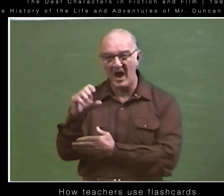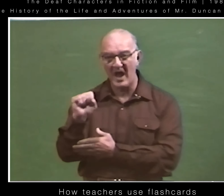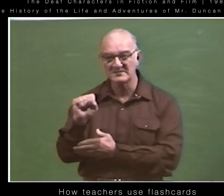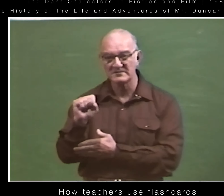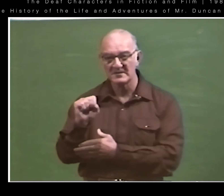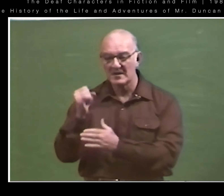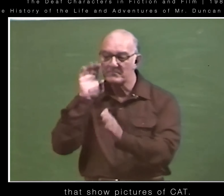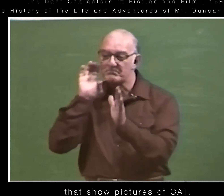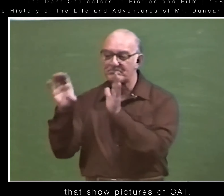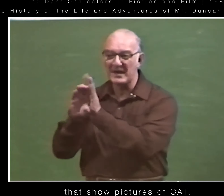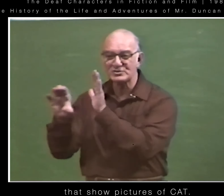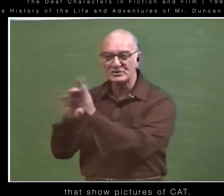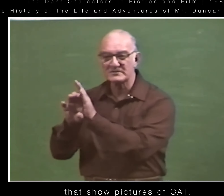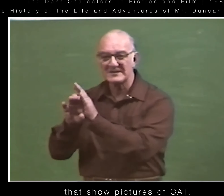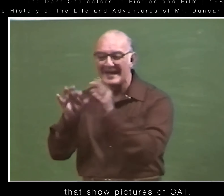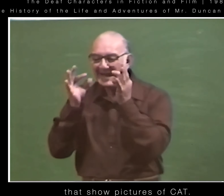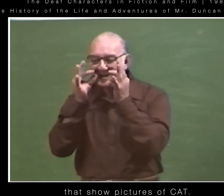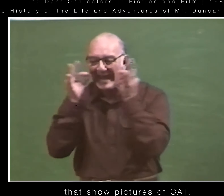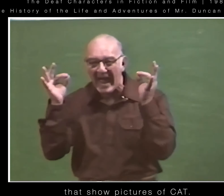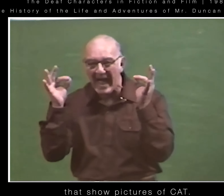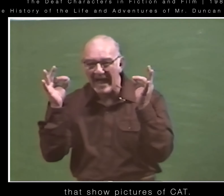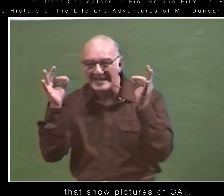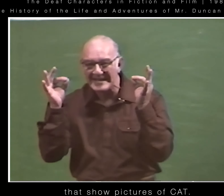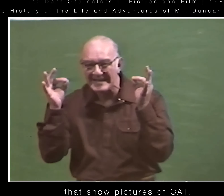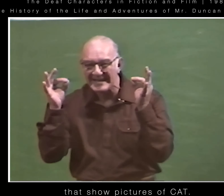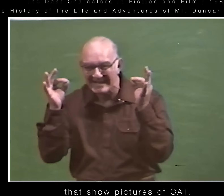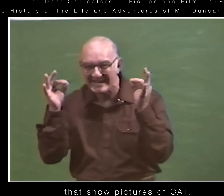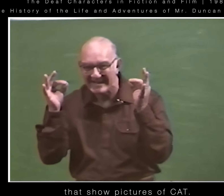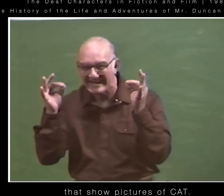flashcards, pictures, cat,